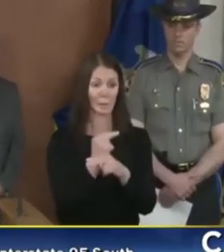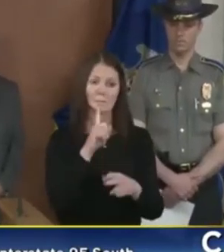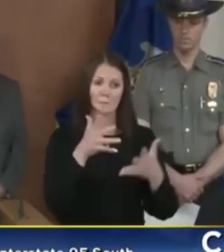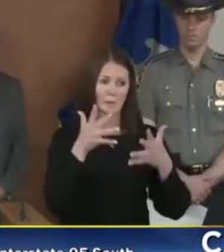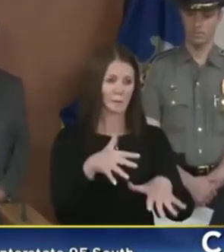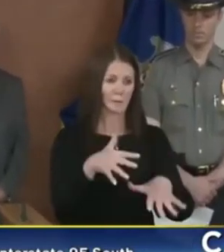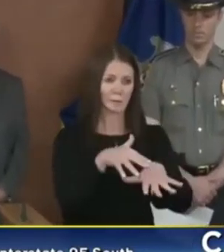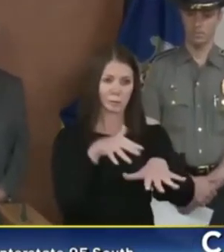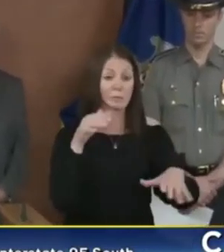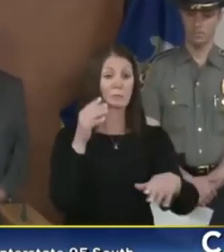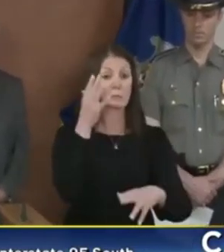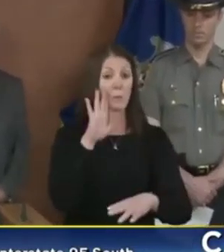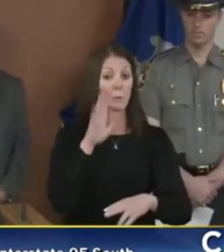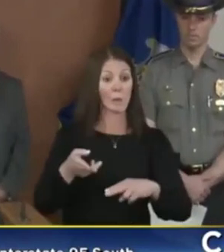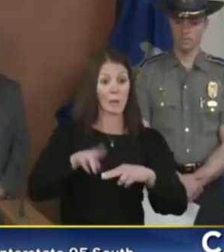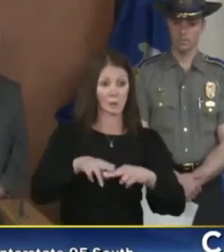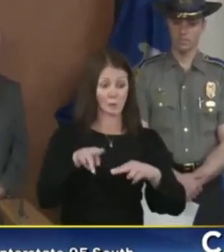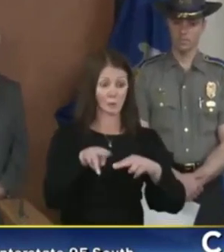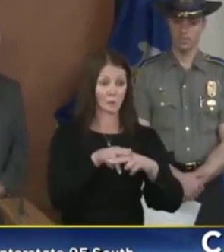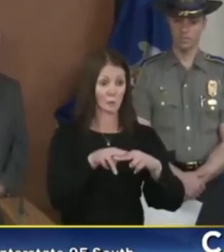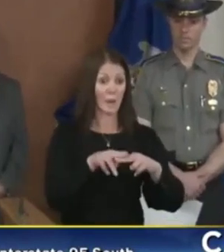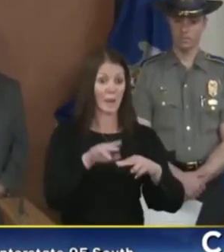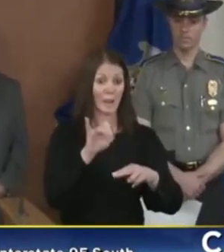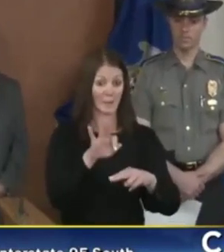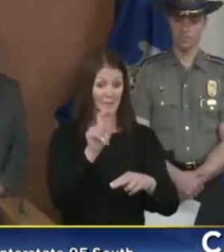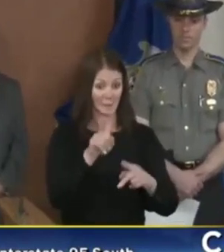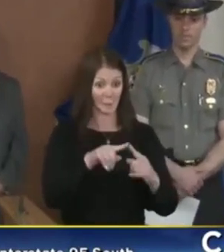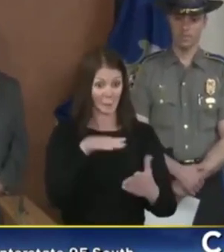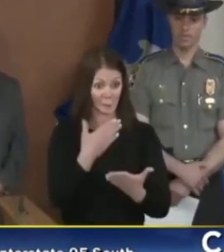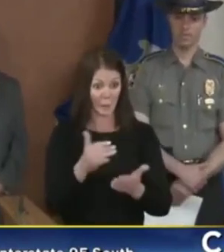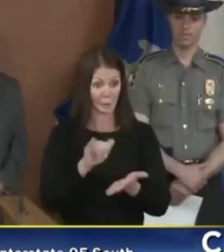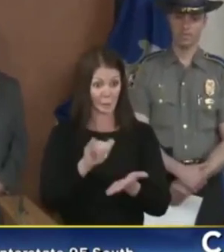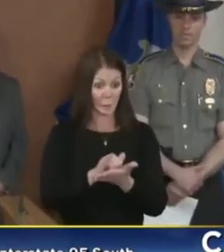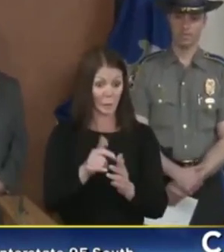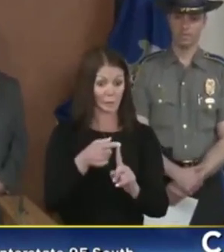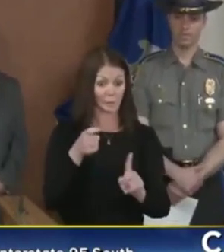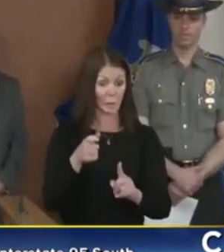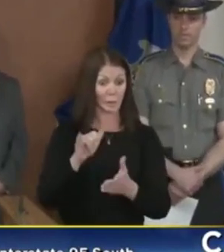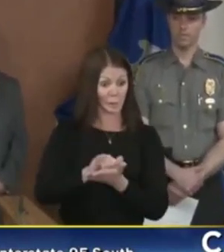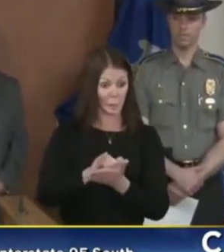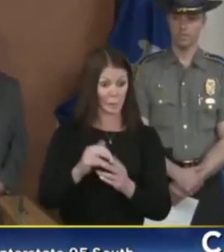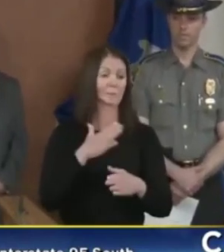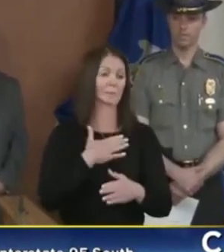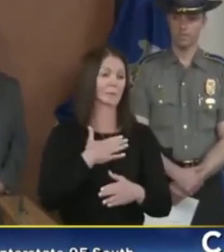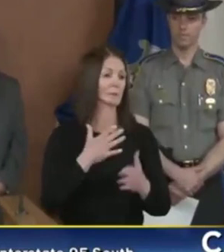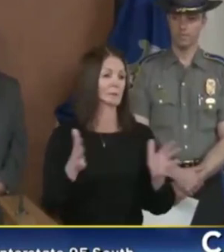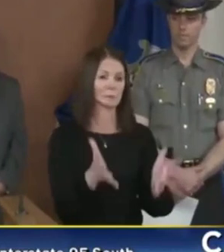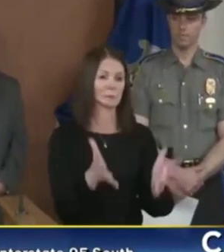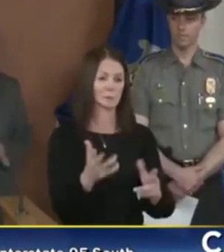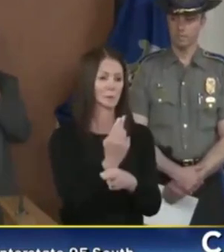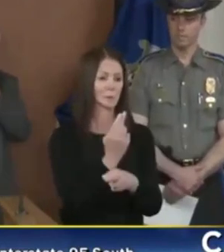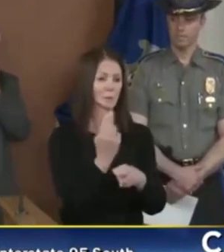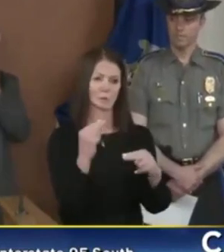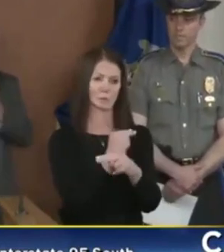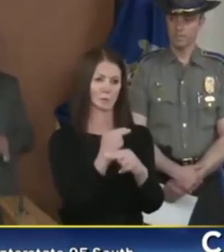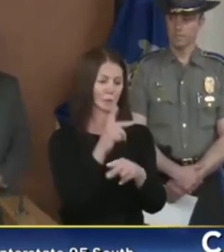to go into New York or get up to Hartford, depending on where you're going from. My recommendation is if you can't stay home, take the train, stay away from the